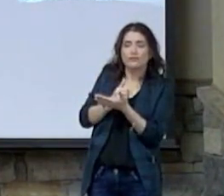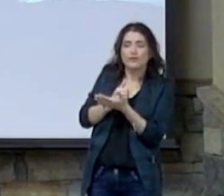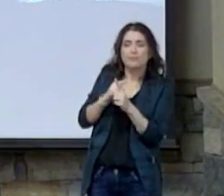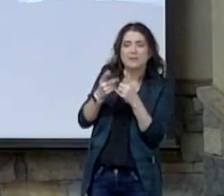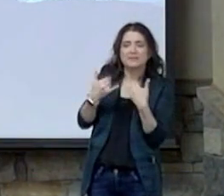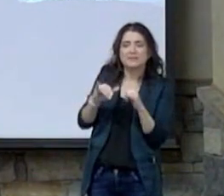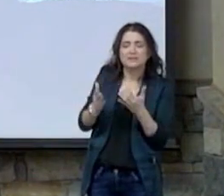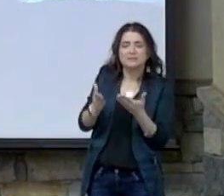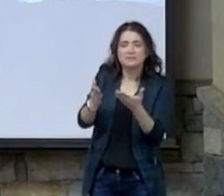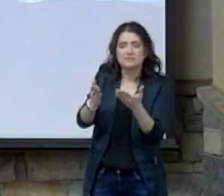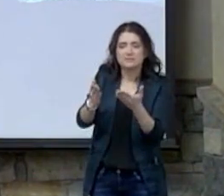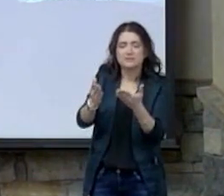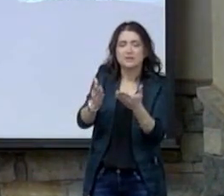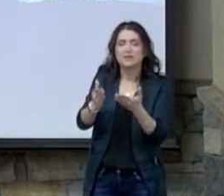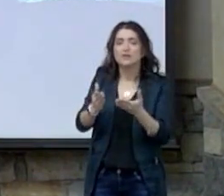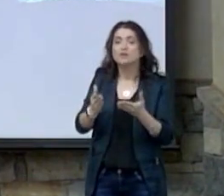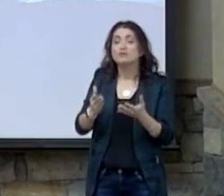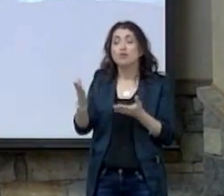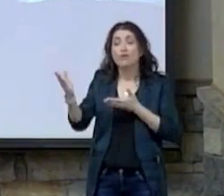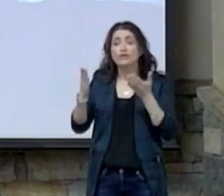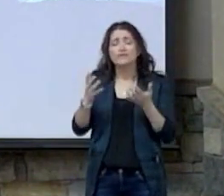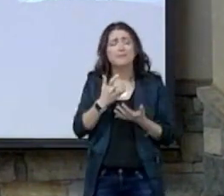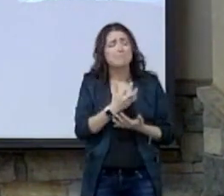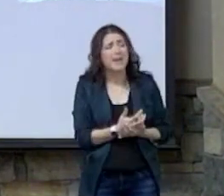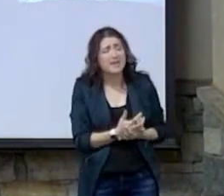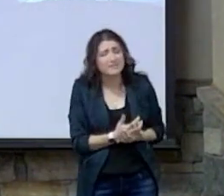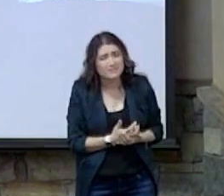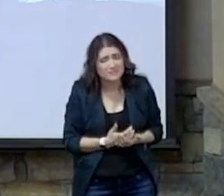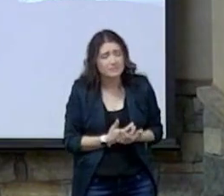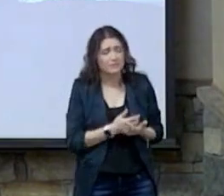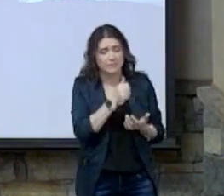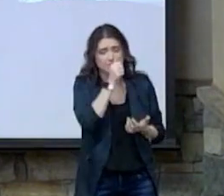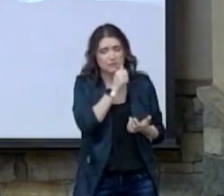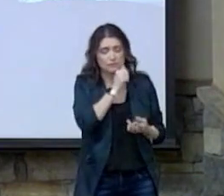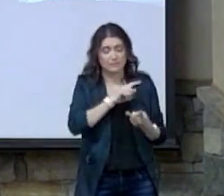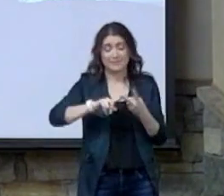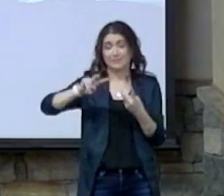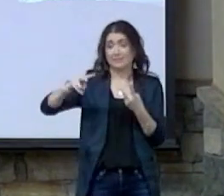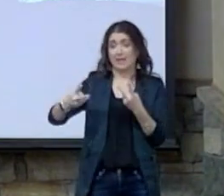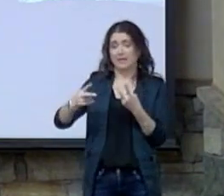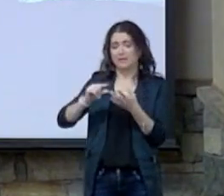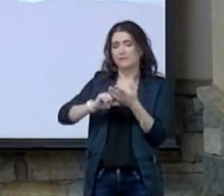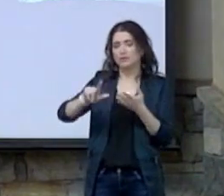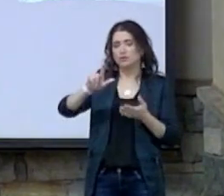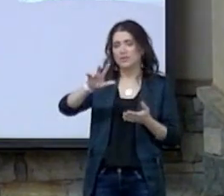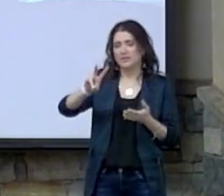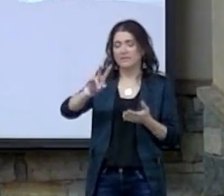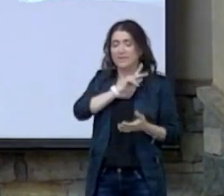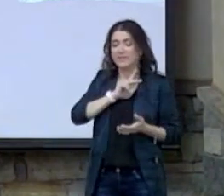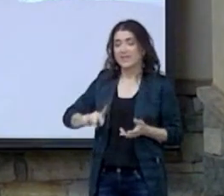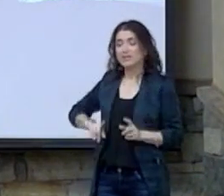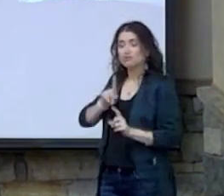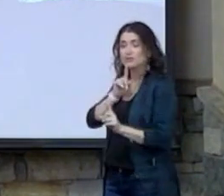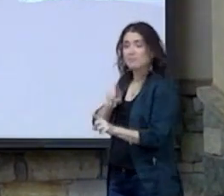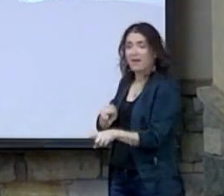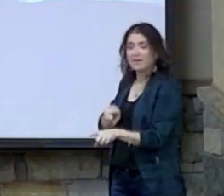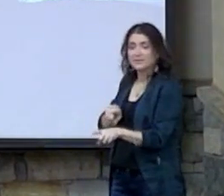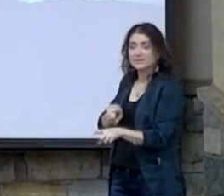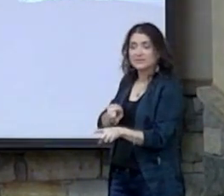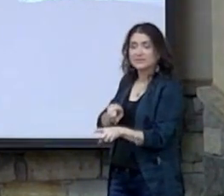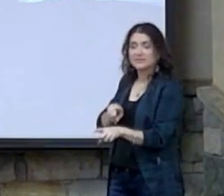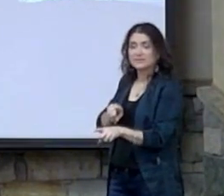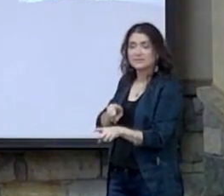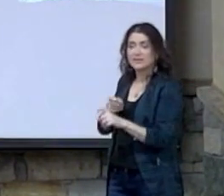so the servant begs for patience. The next key word is found in verse 27. The king's response, out of